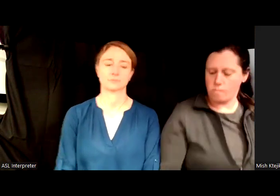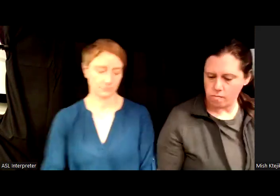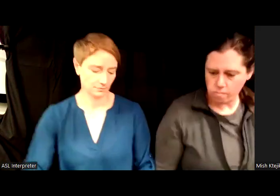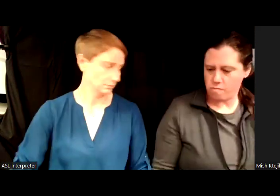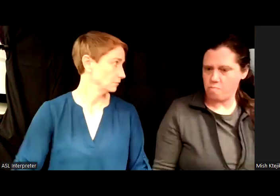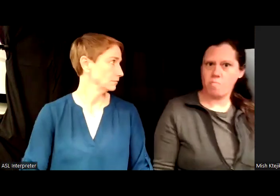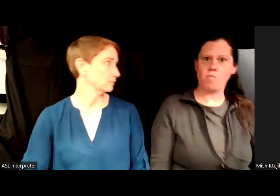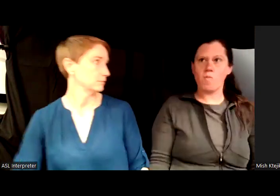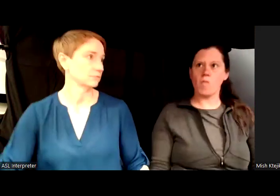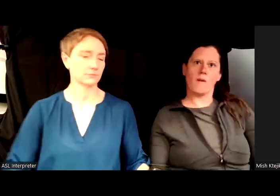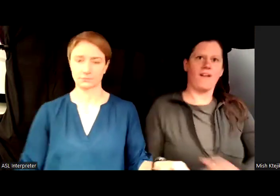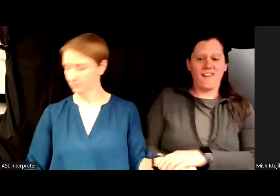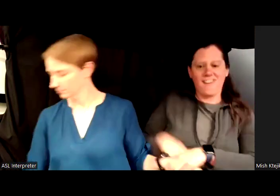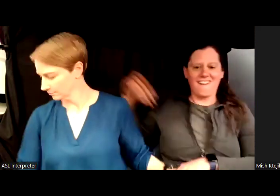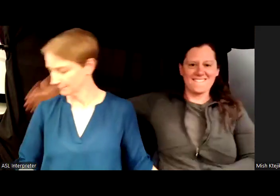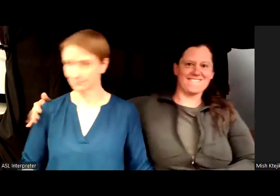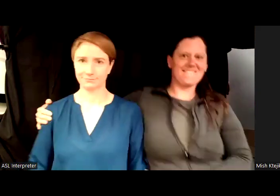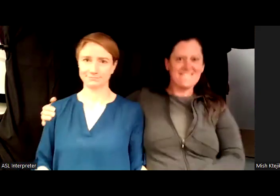We get on screen, both of us.